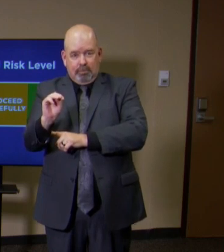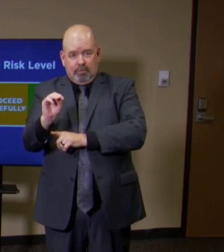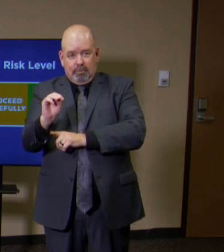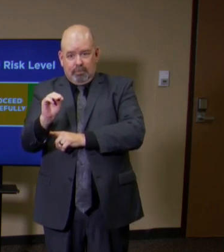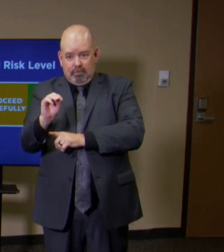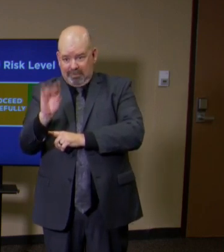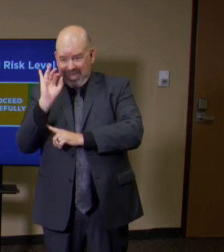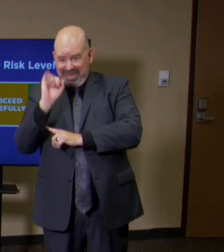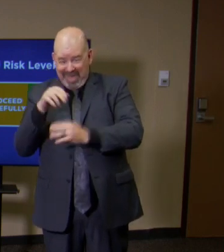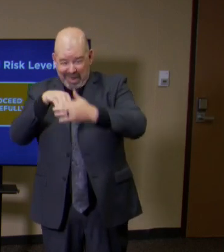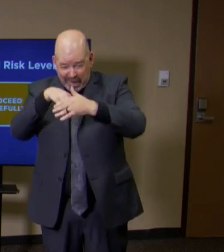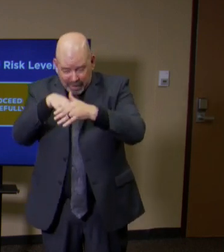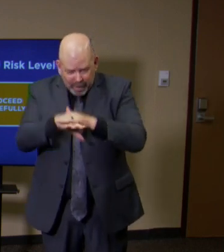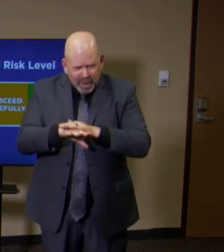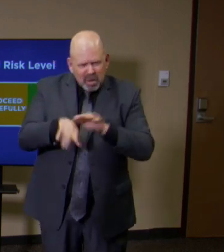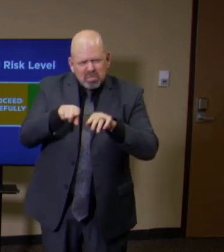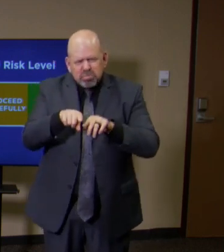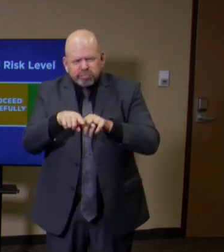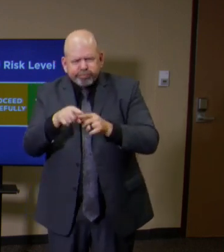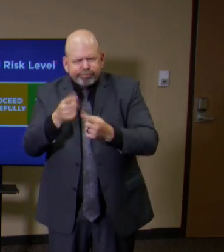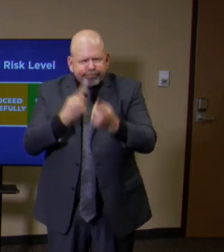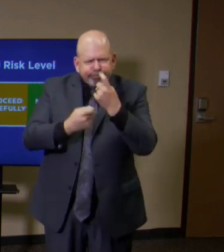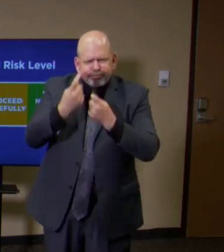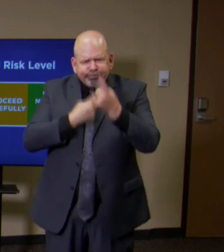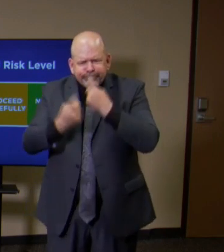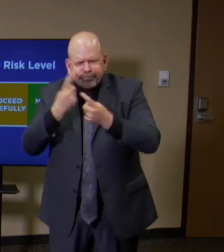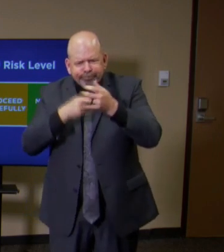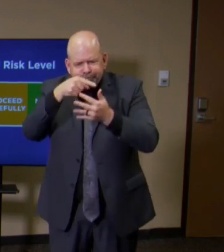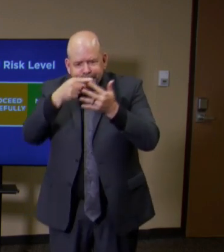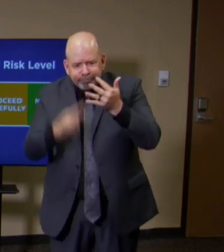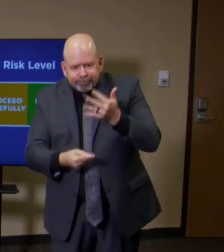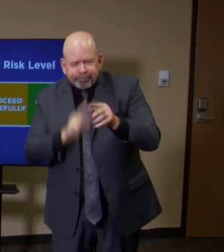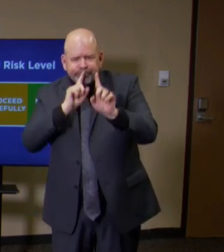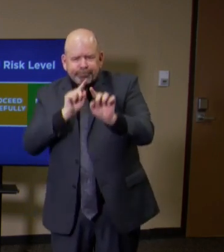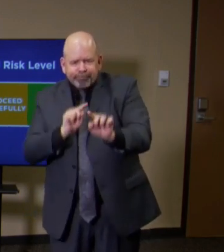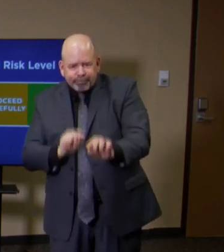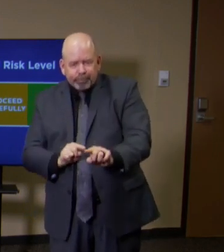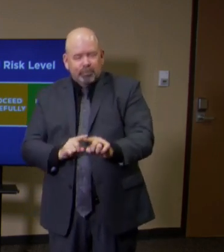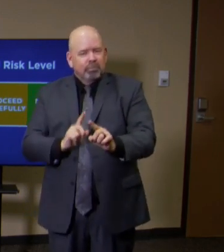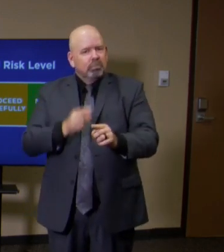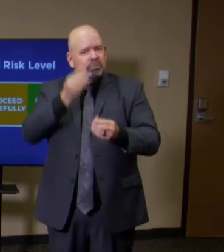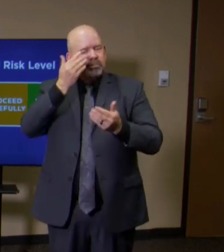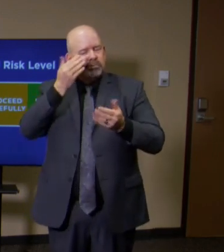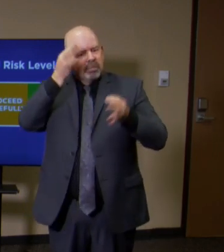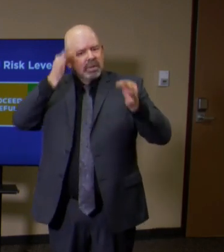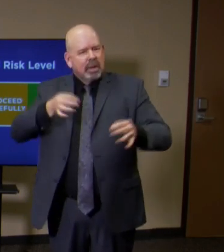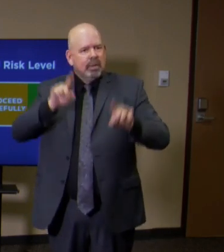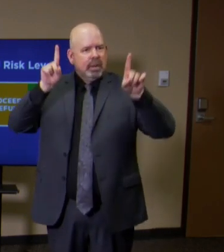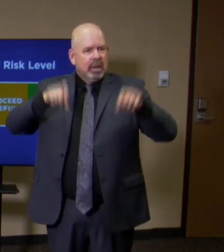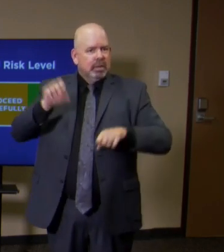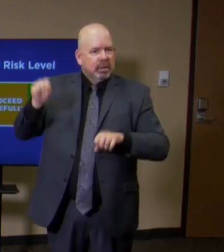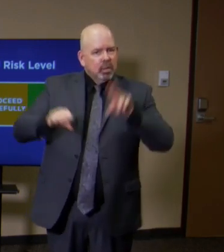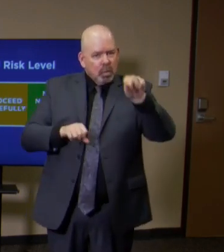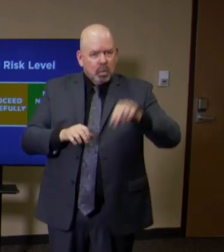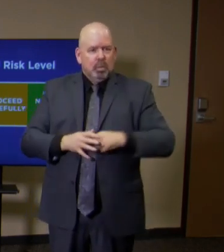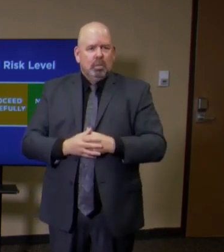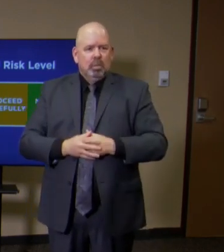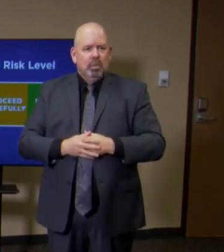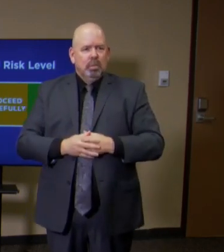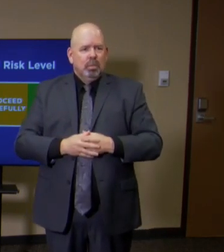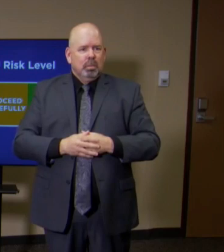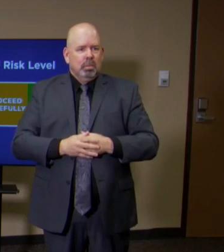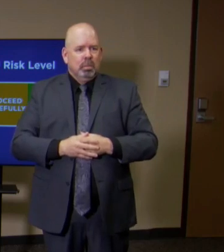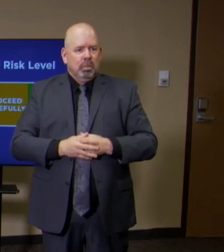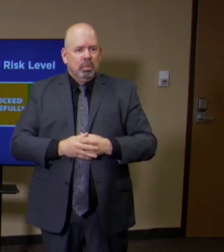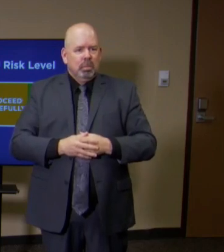appointment. And I will turn it over to Phil now, and thank you for being here